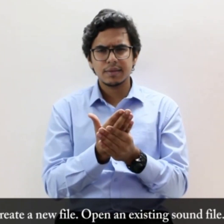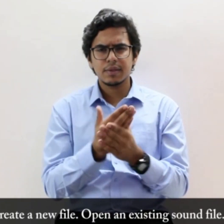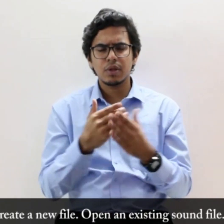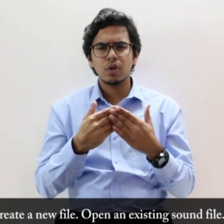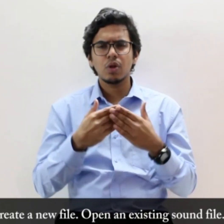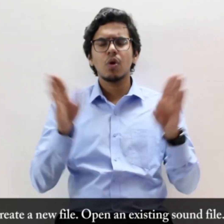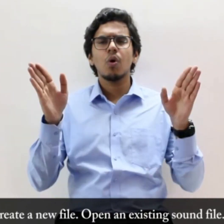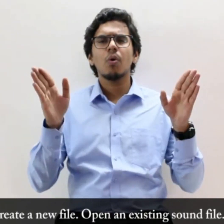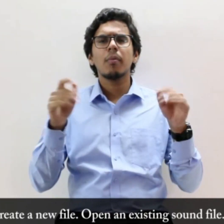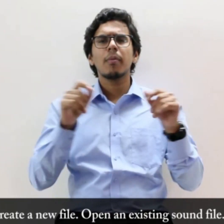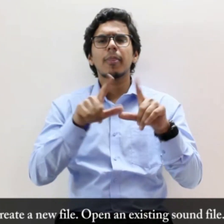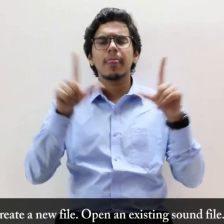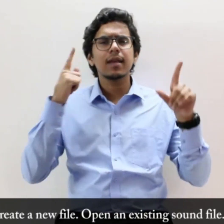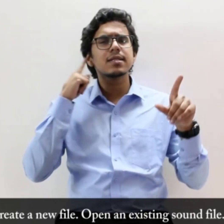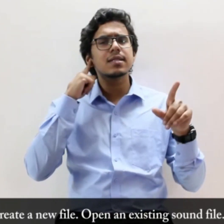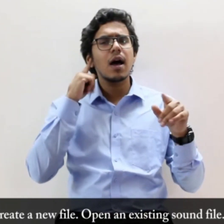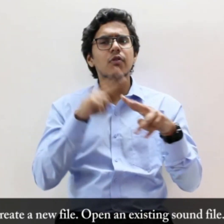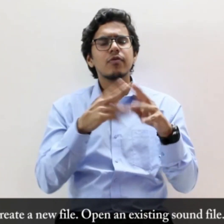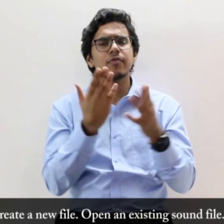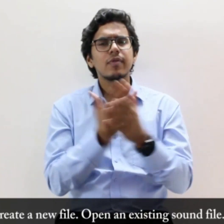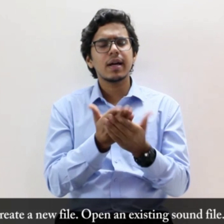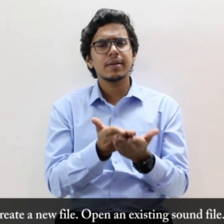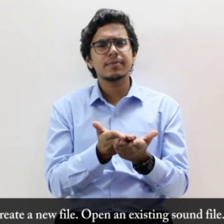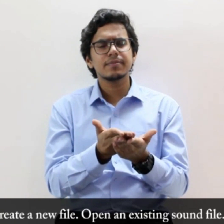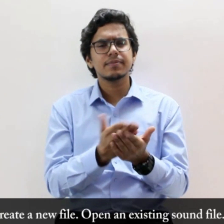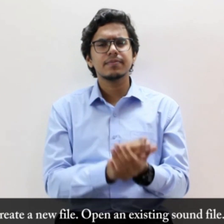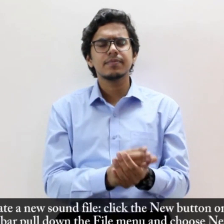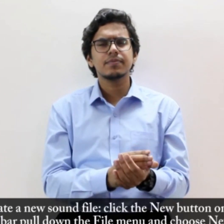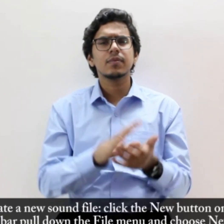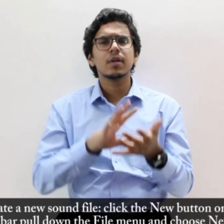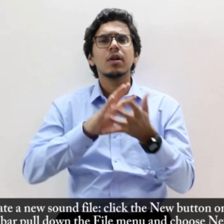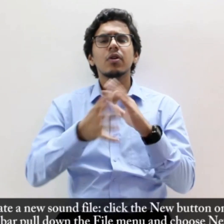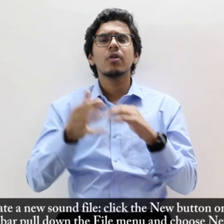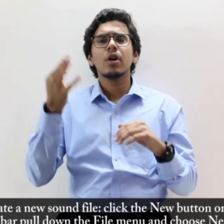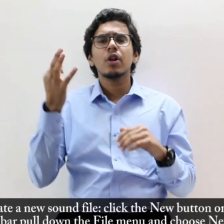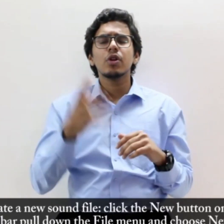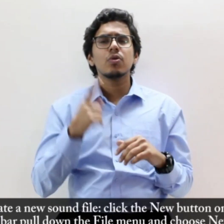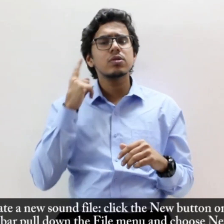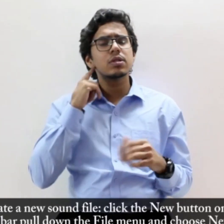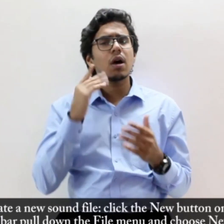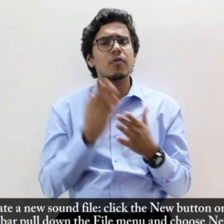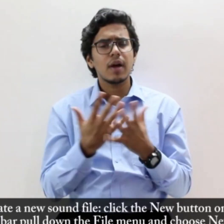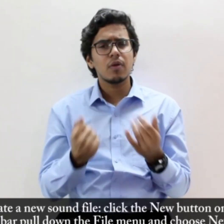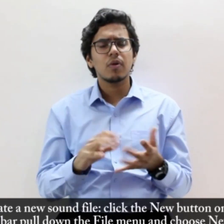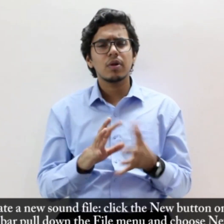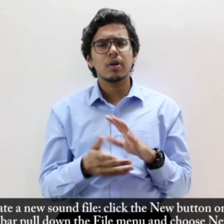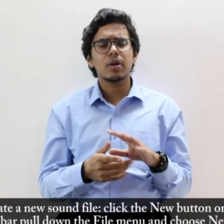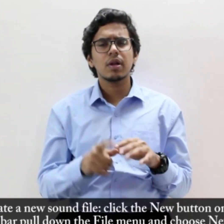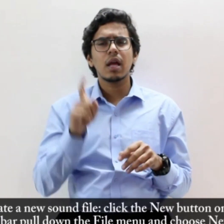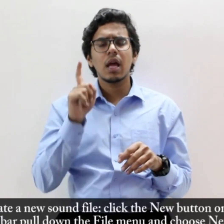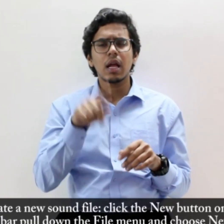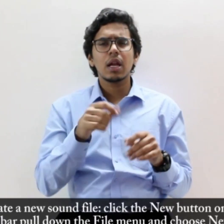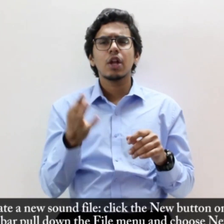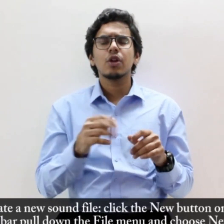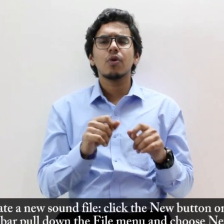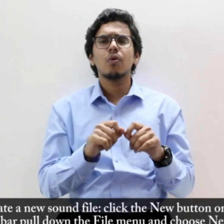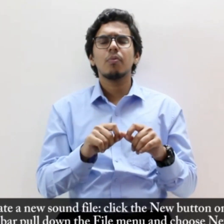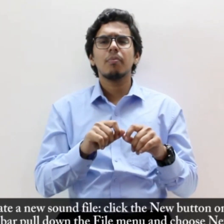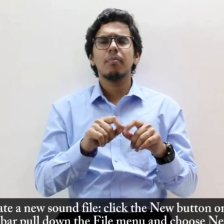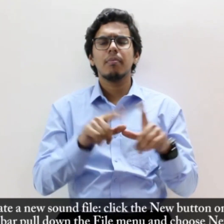Create a new file. Open an existing sound file. To create a new sound file, click the New